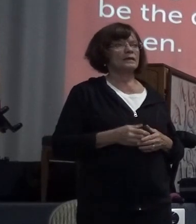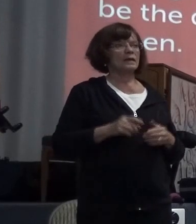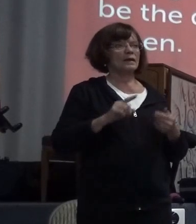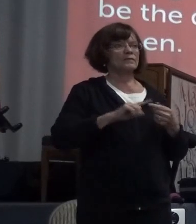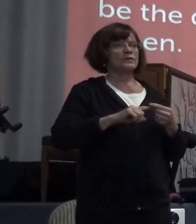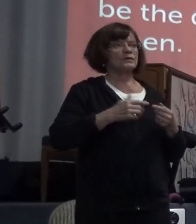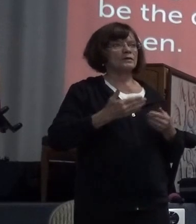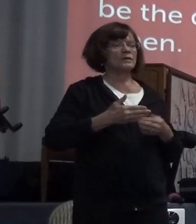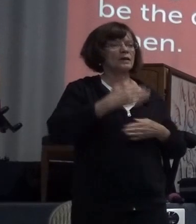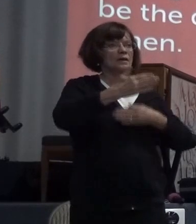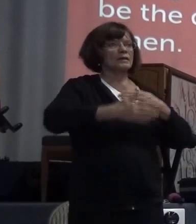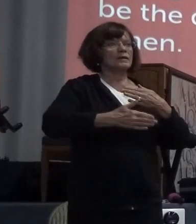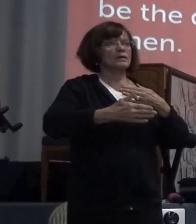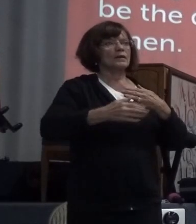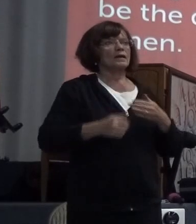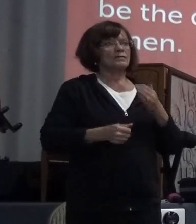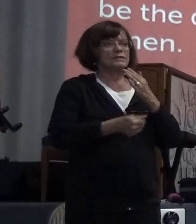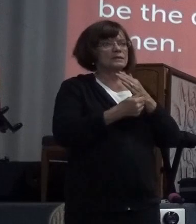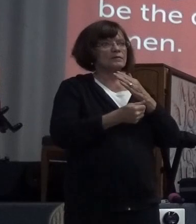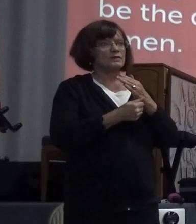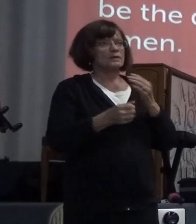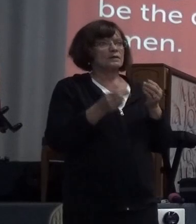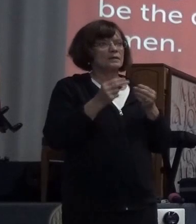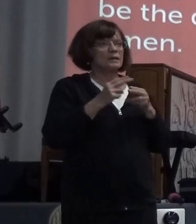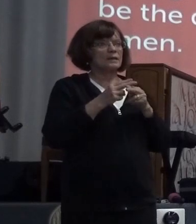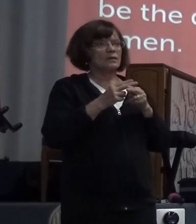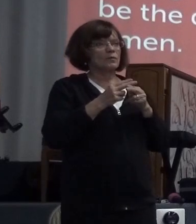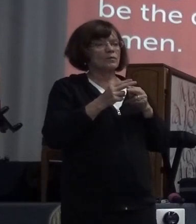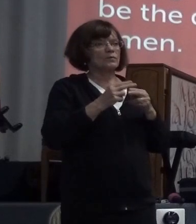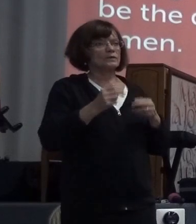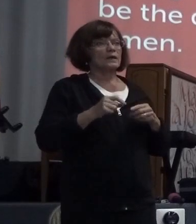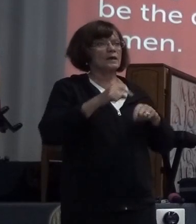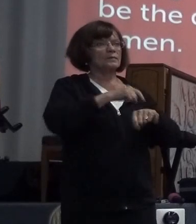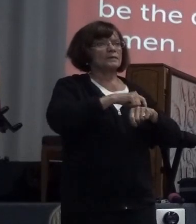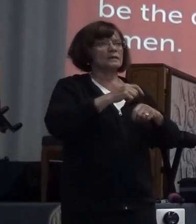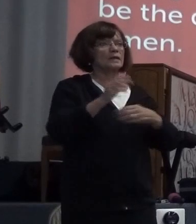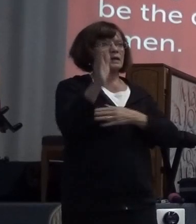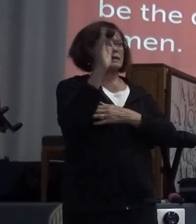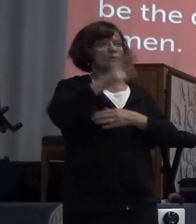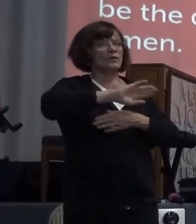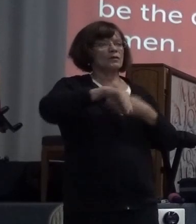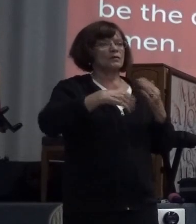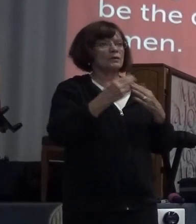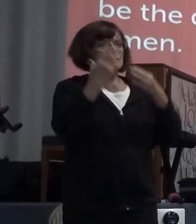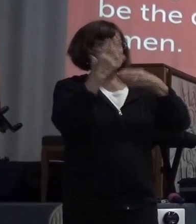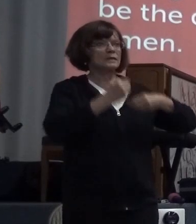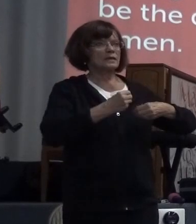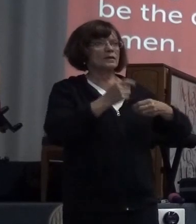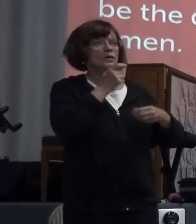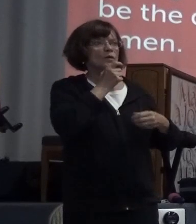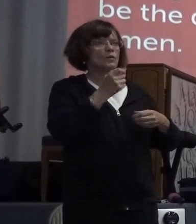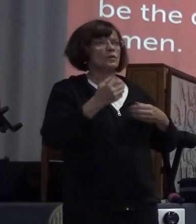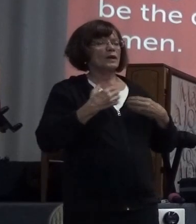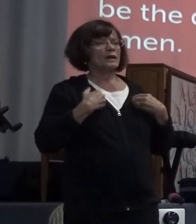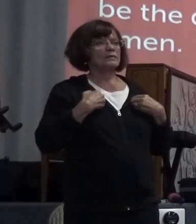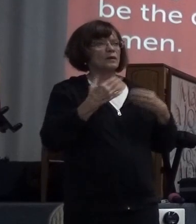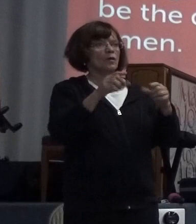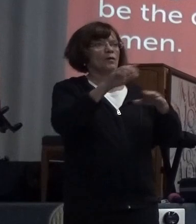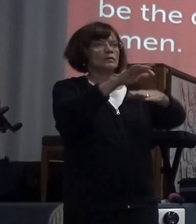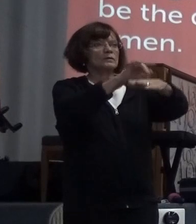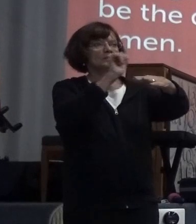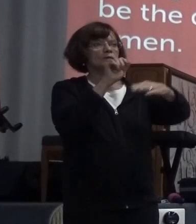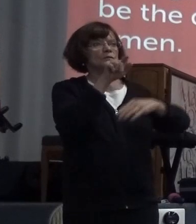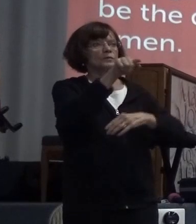of all grace, who has called you to his eternal glory in Christ, will himself restore, confirm, strengthen, and establish